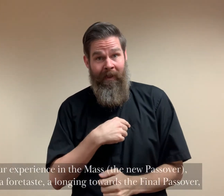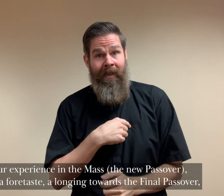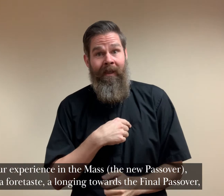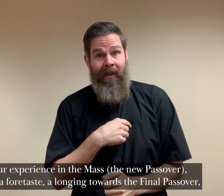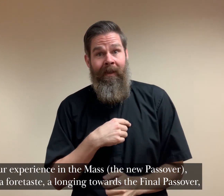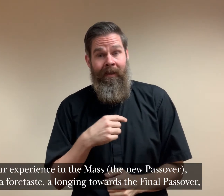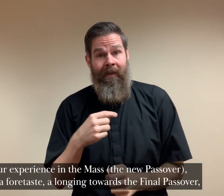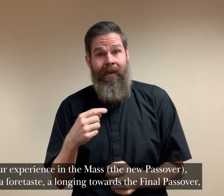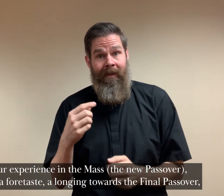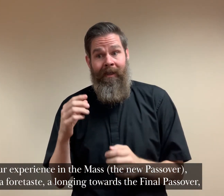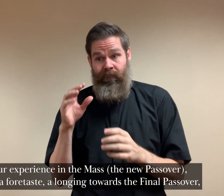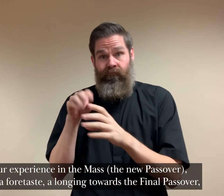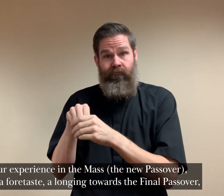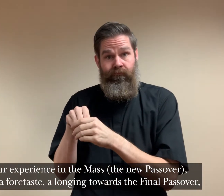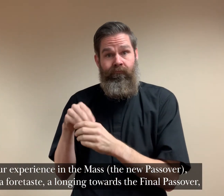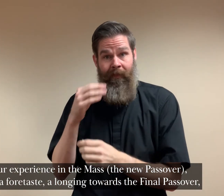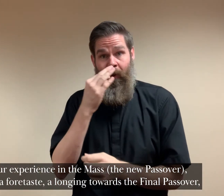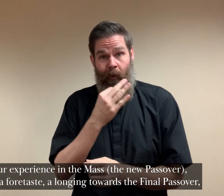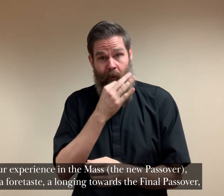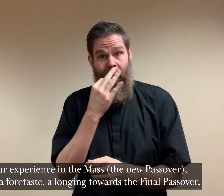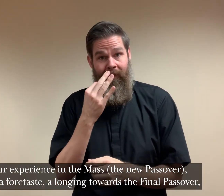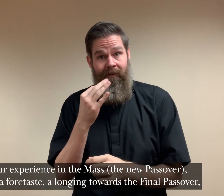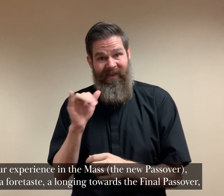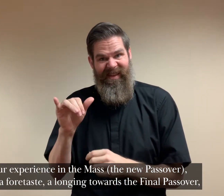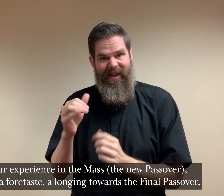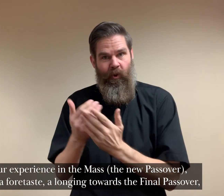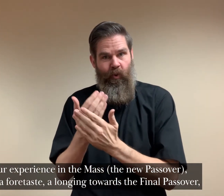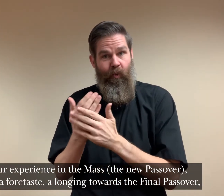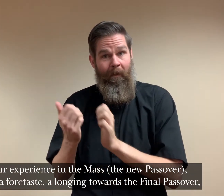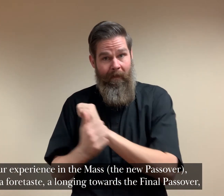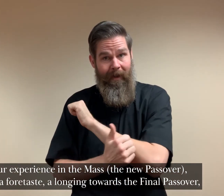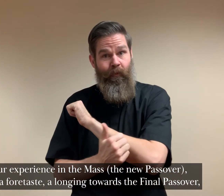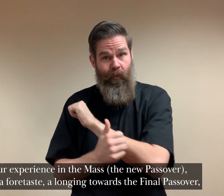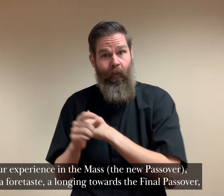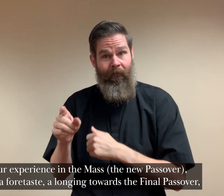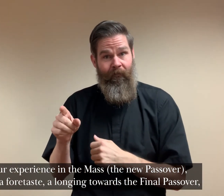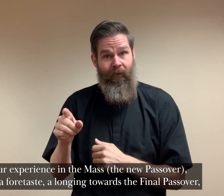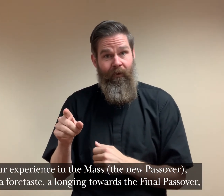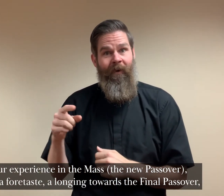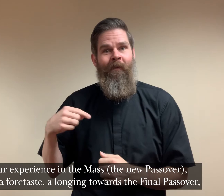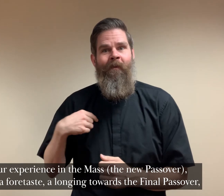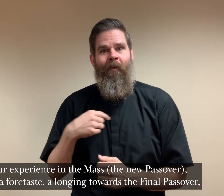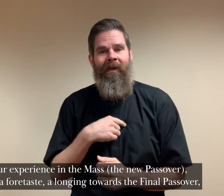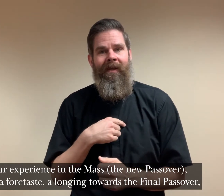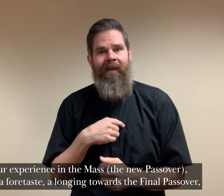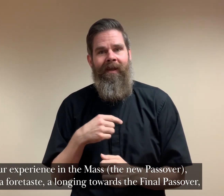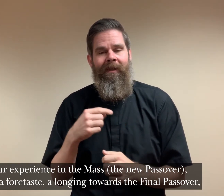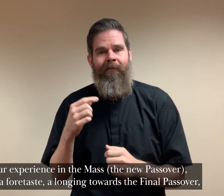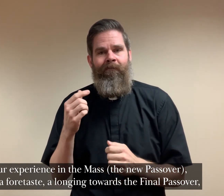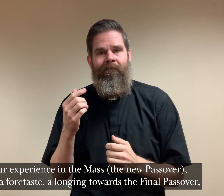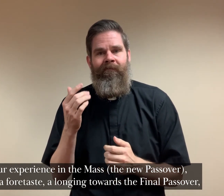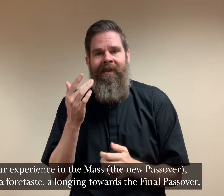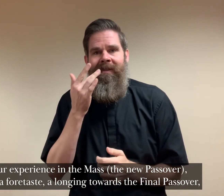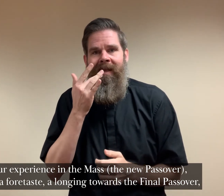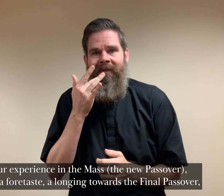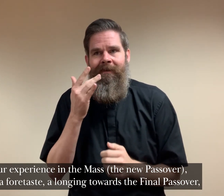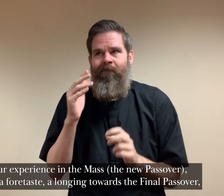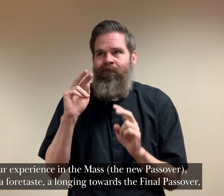Upon our experience in the Mass, the new Passover, it gives us a foretaste, a longing towards the